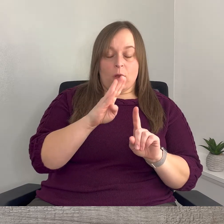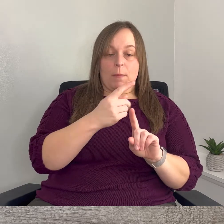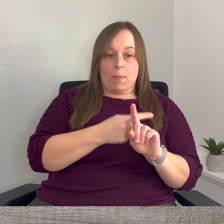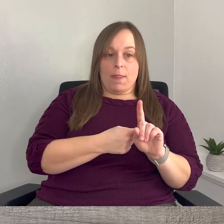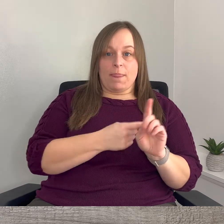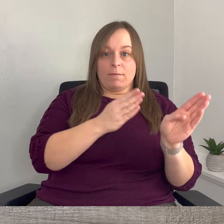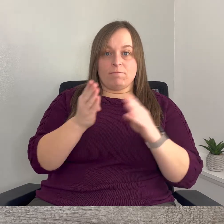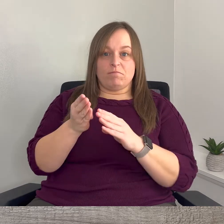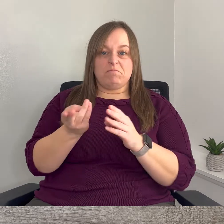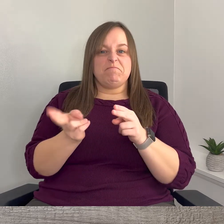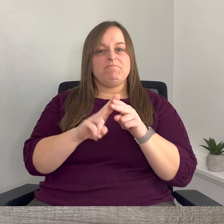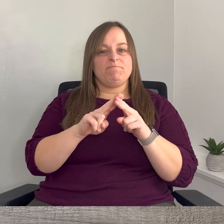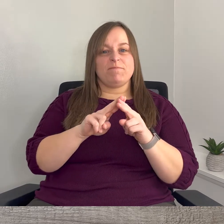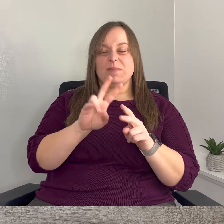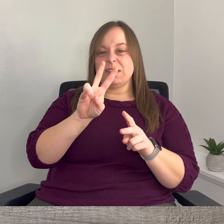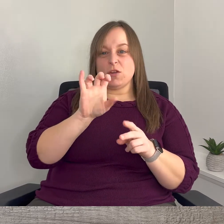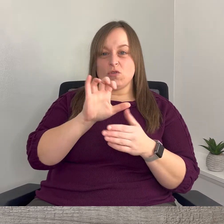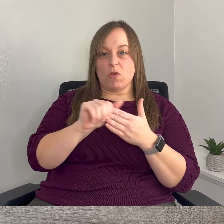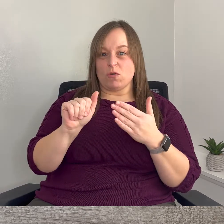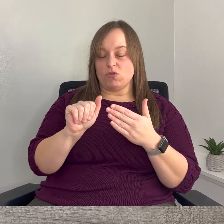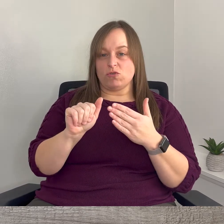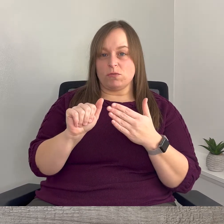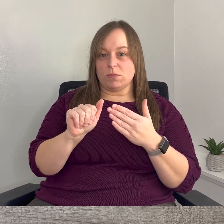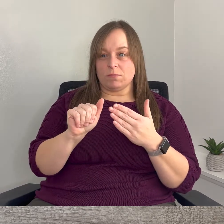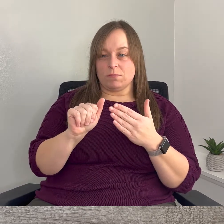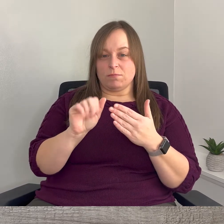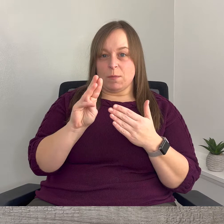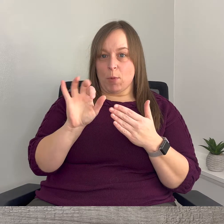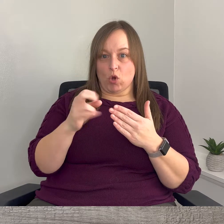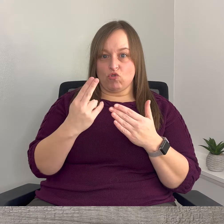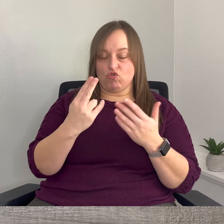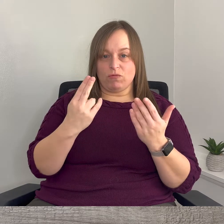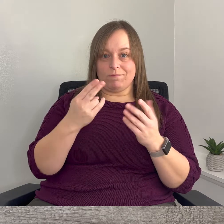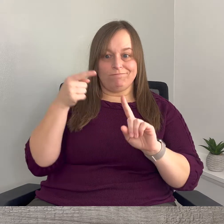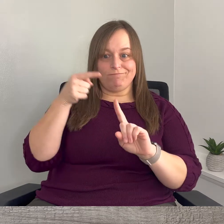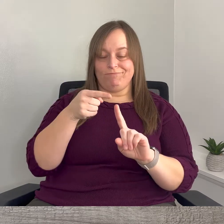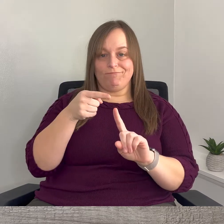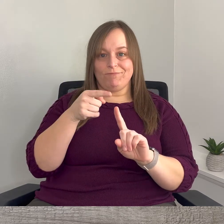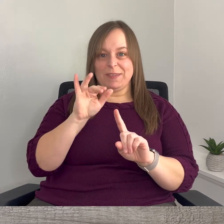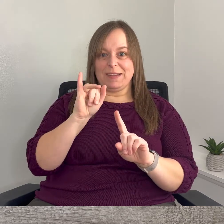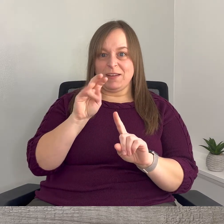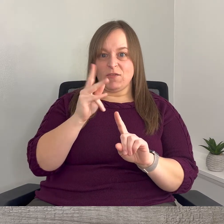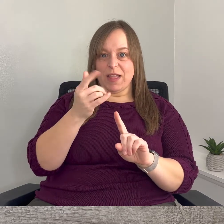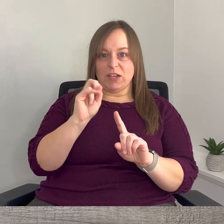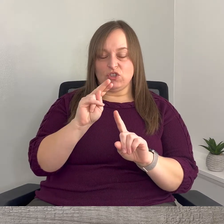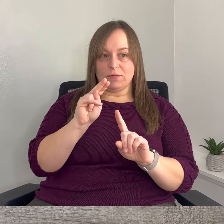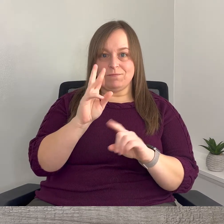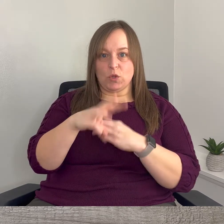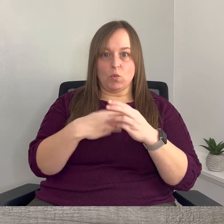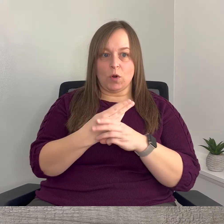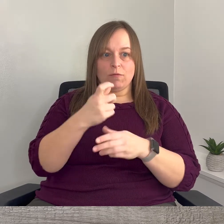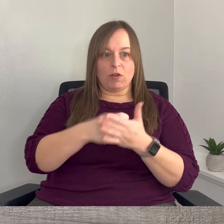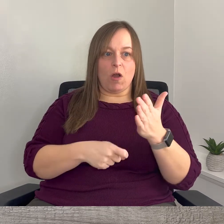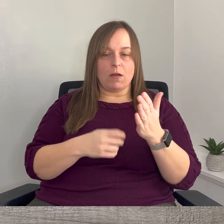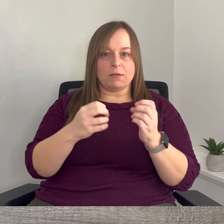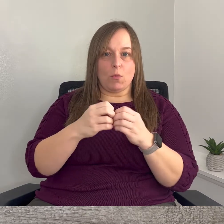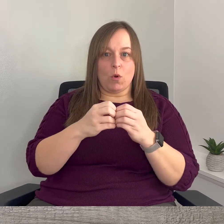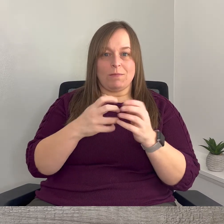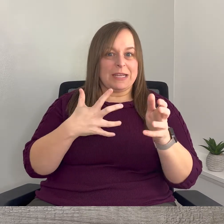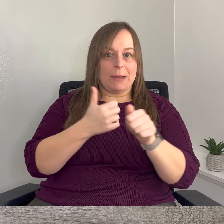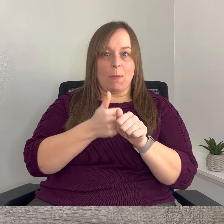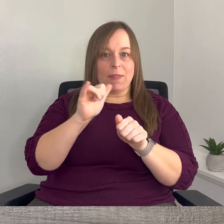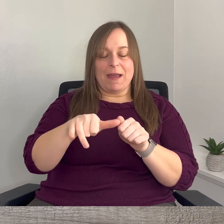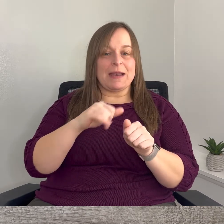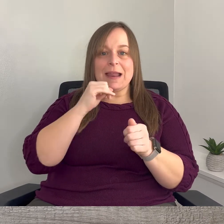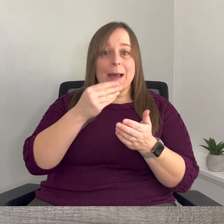of February. Now we're going to be upping that to $700 in March. That's basically just inflation and trying to